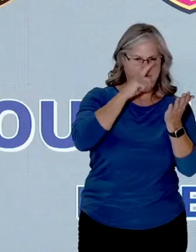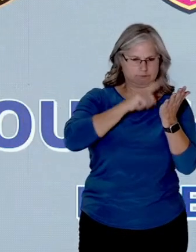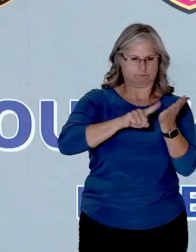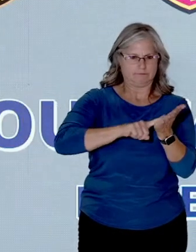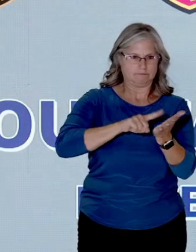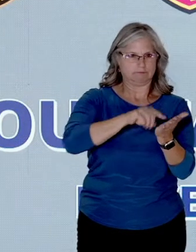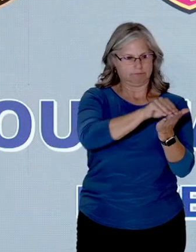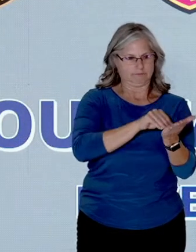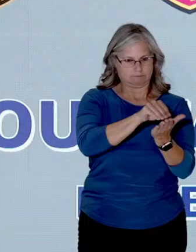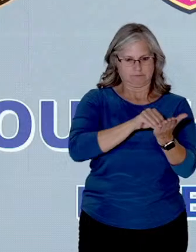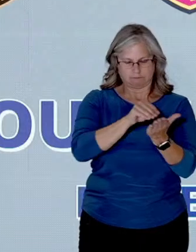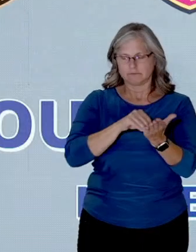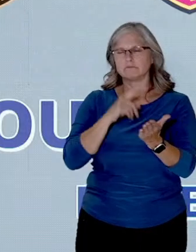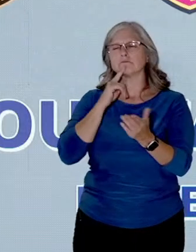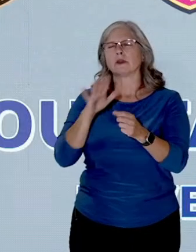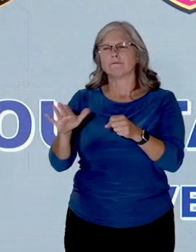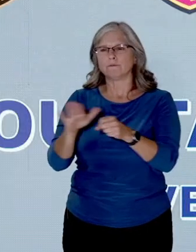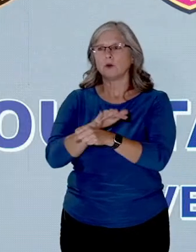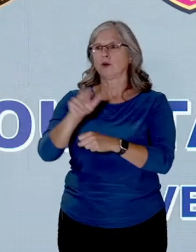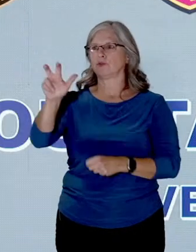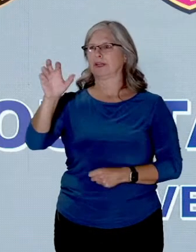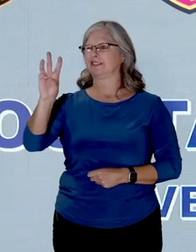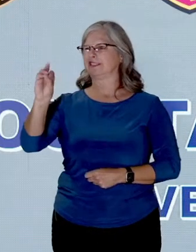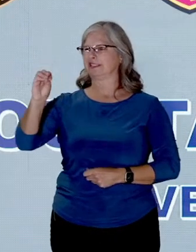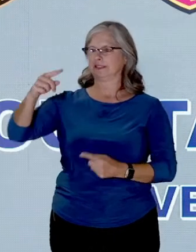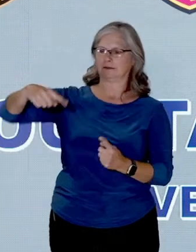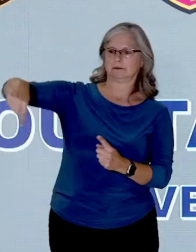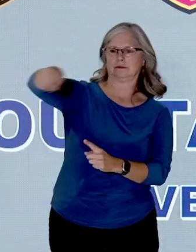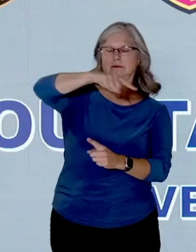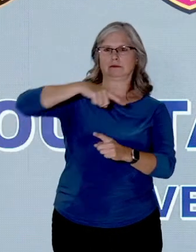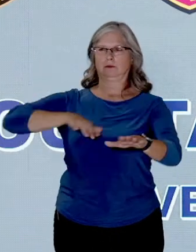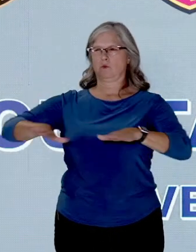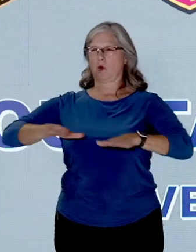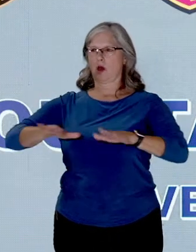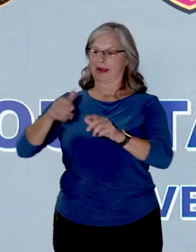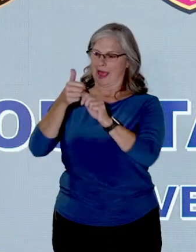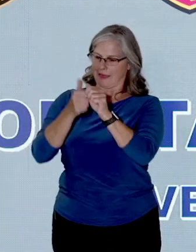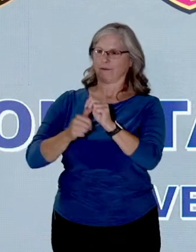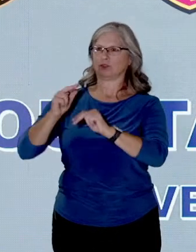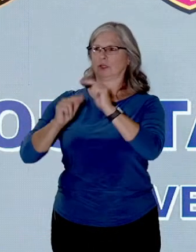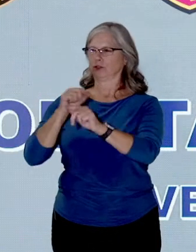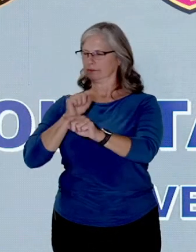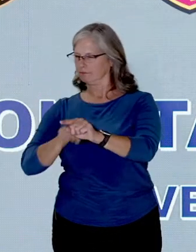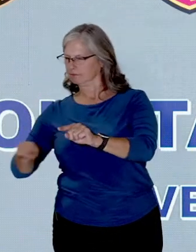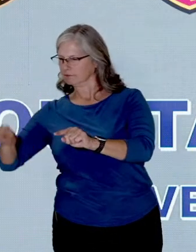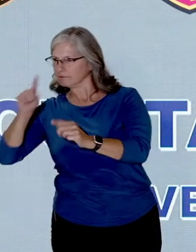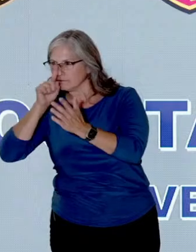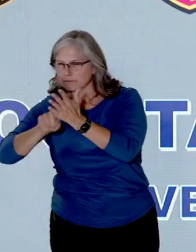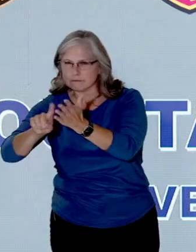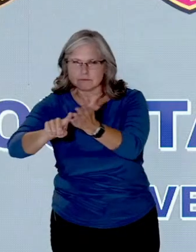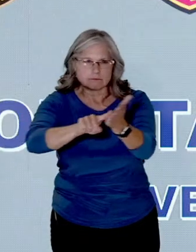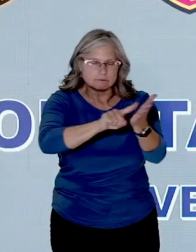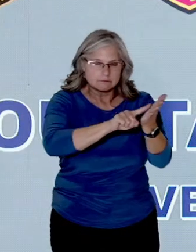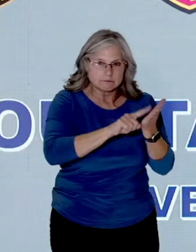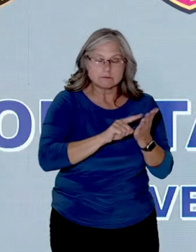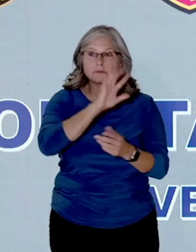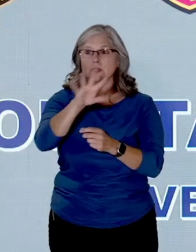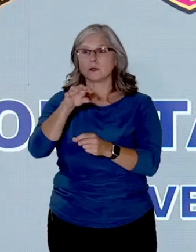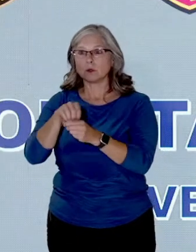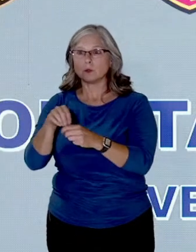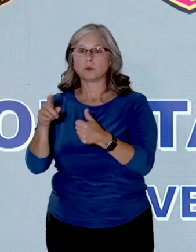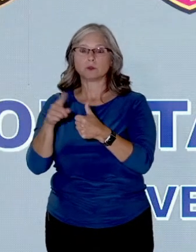that involves doing a full 360-degree walk around every structure to look for that damage. That